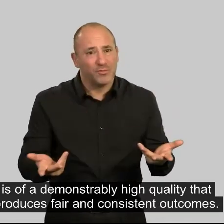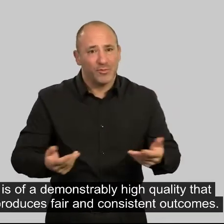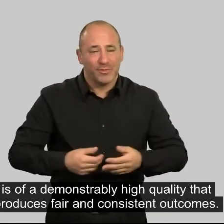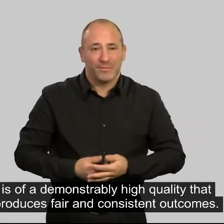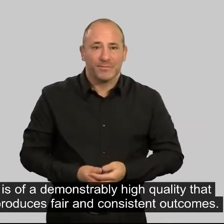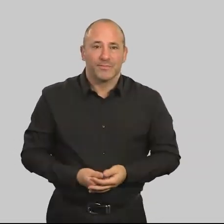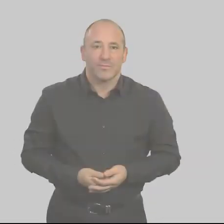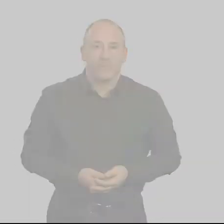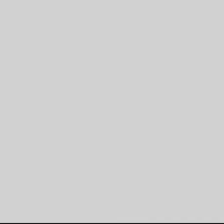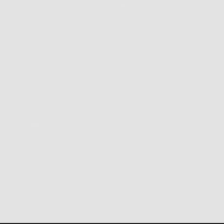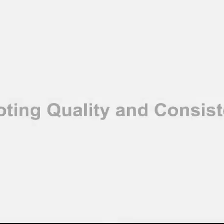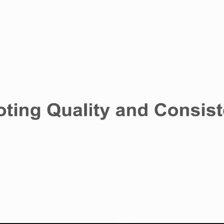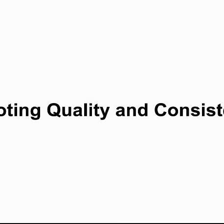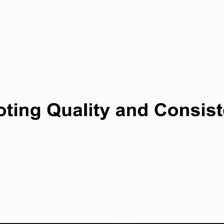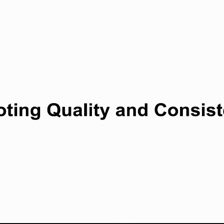outcomes.